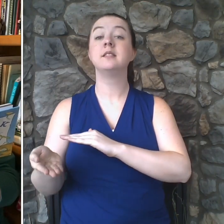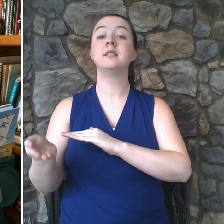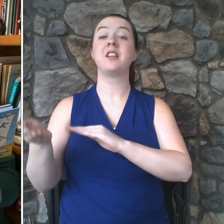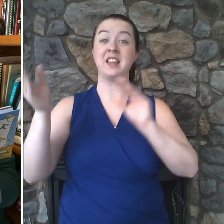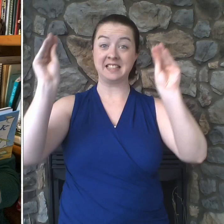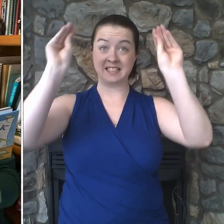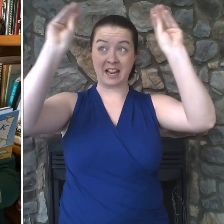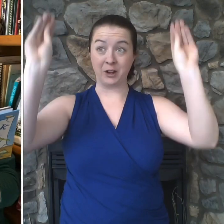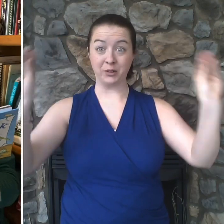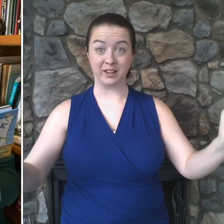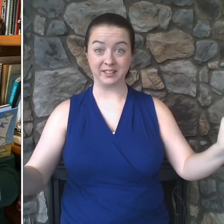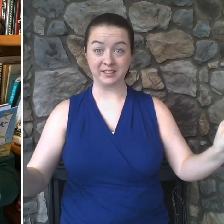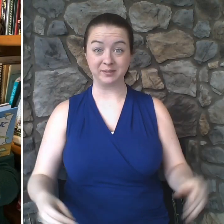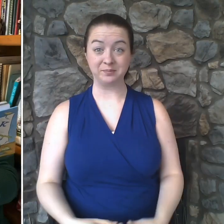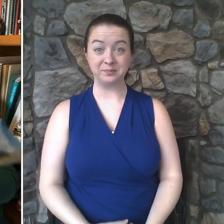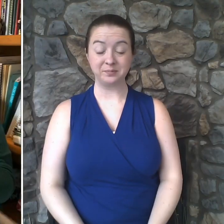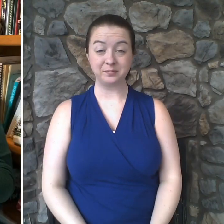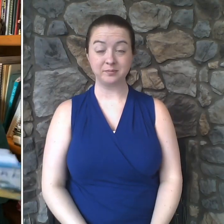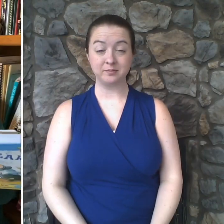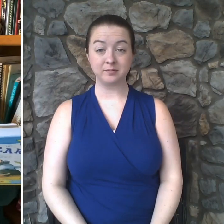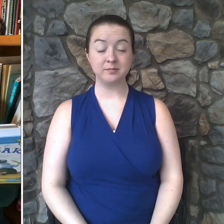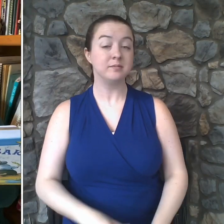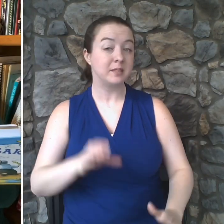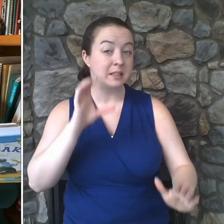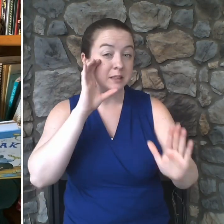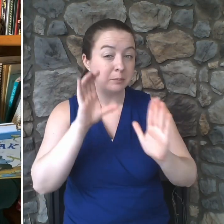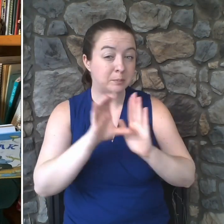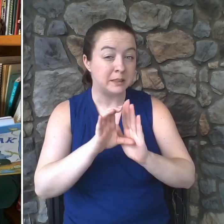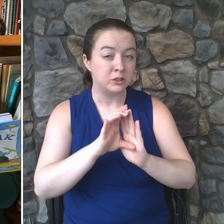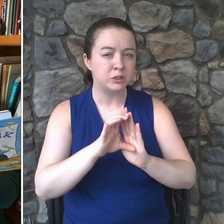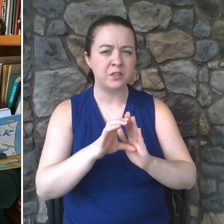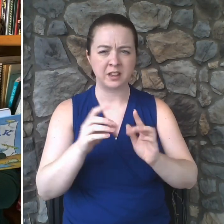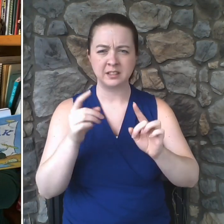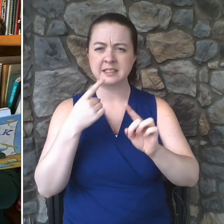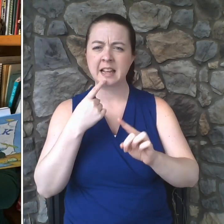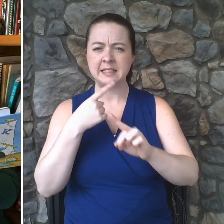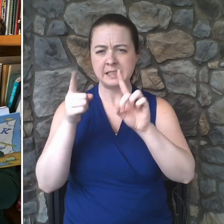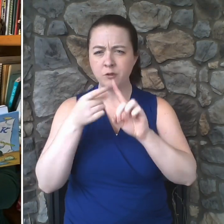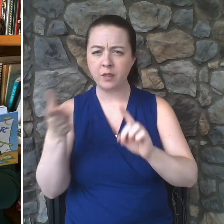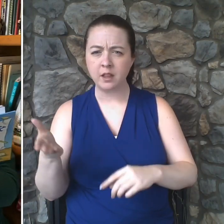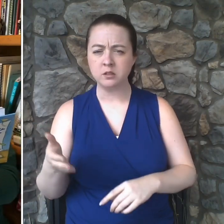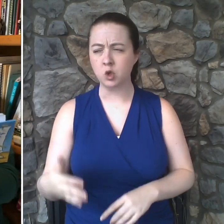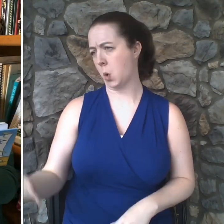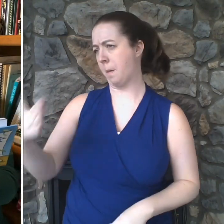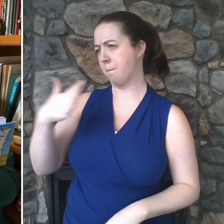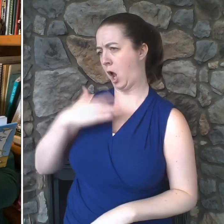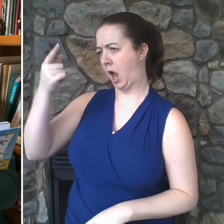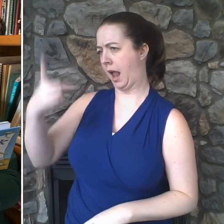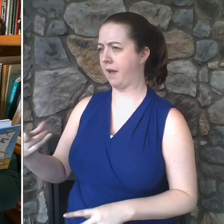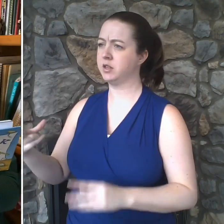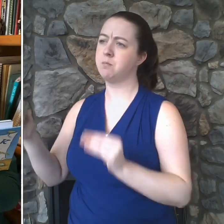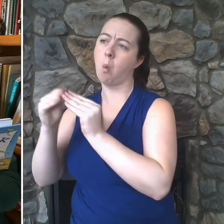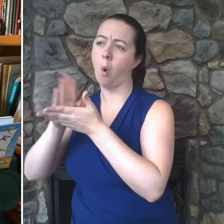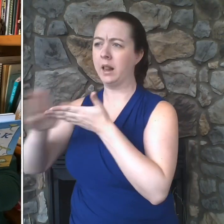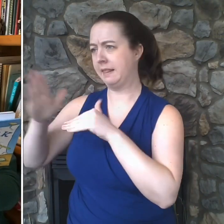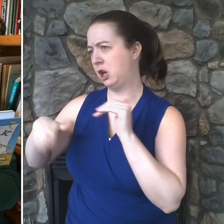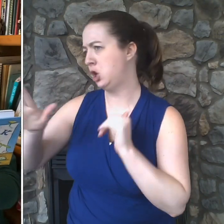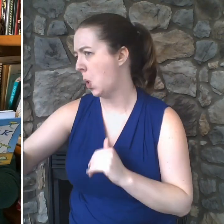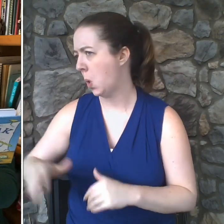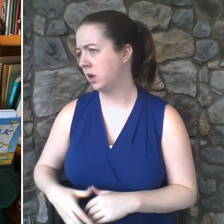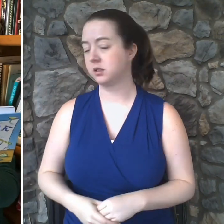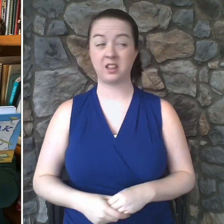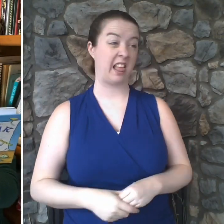they decorated. And the illustration around, they're all saying different things. My side's going to be cleaner than